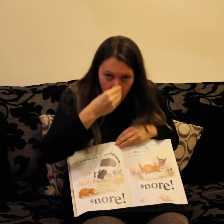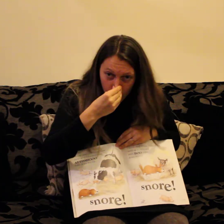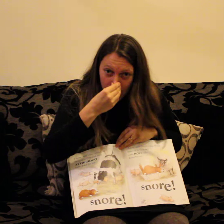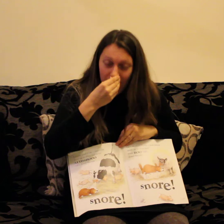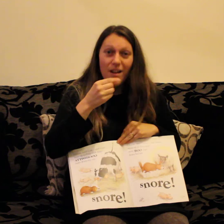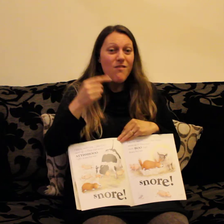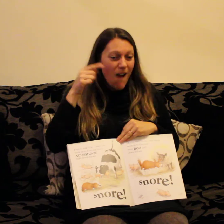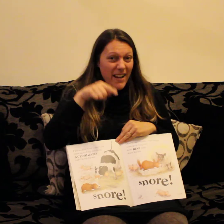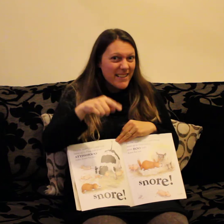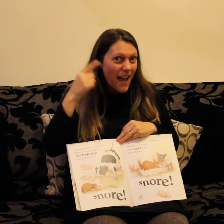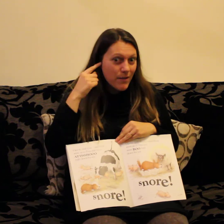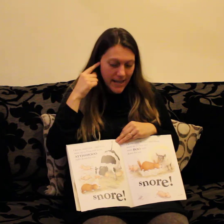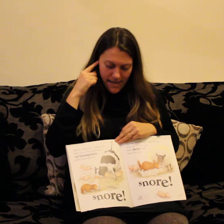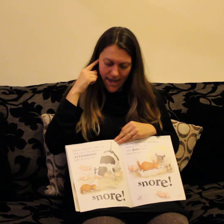achoo! Right down his ear.